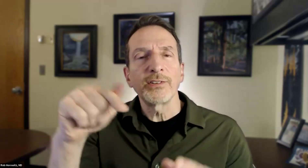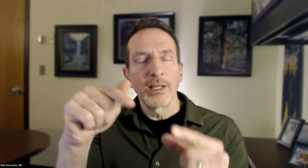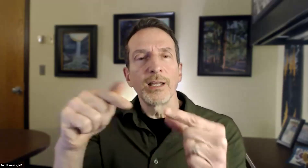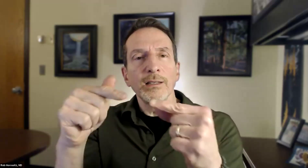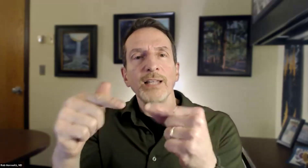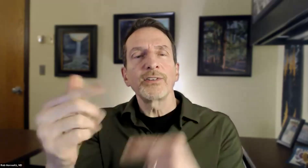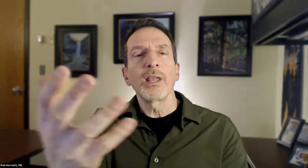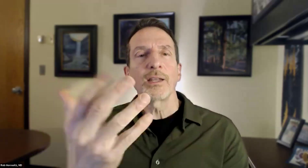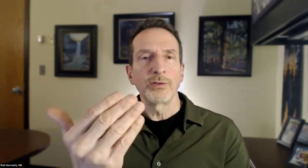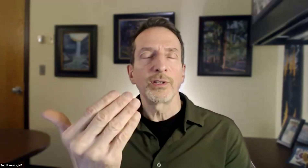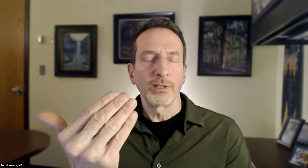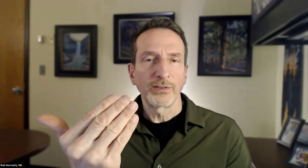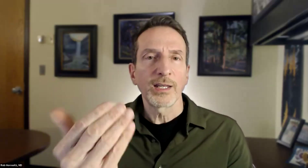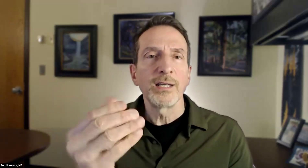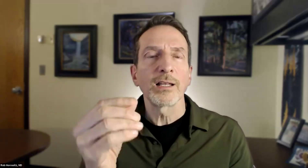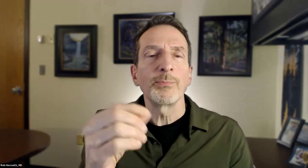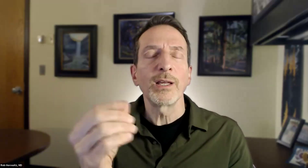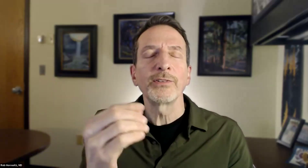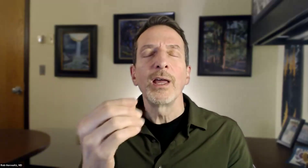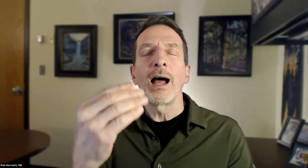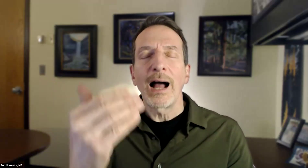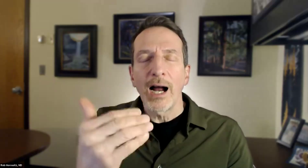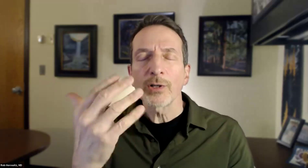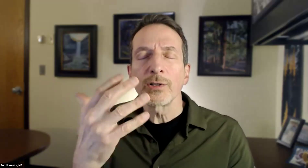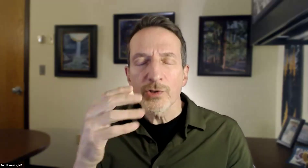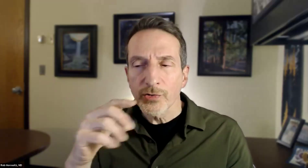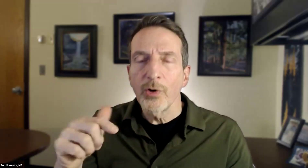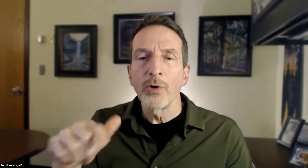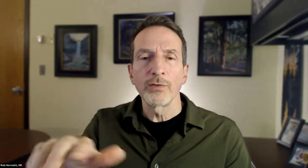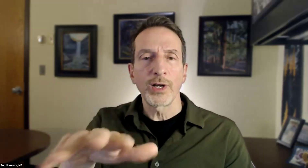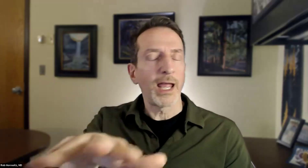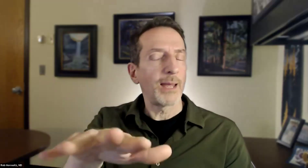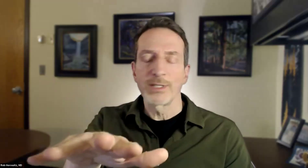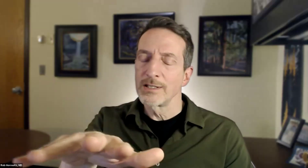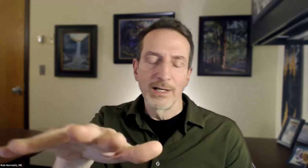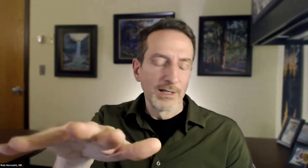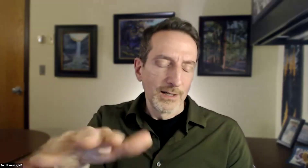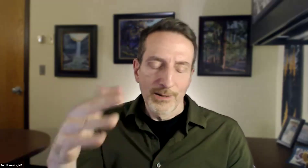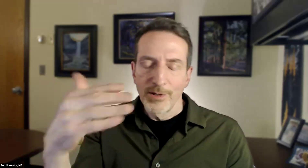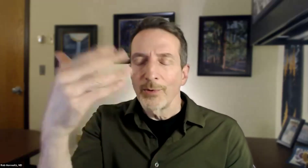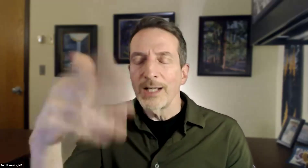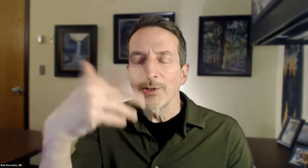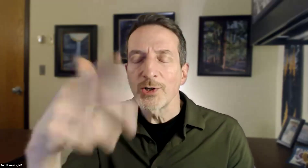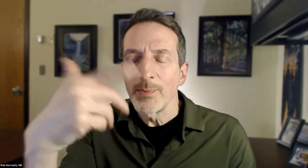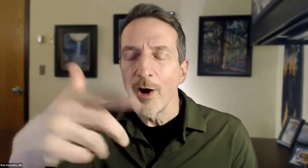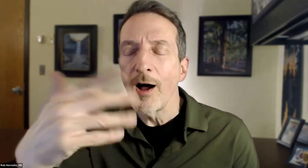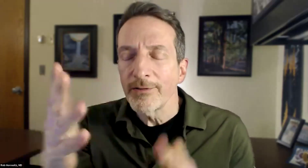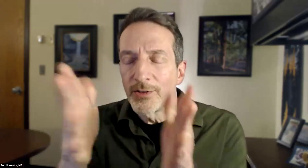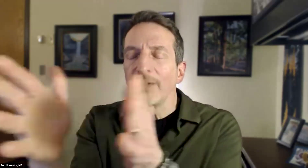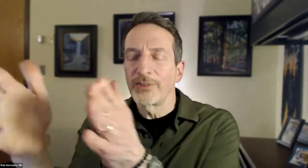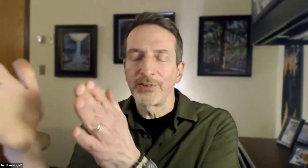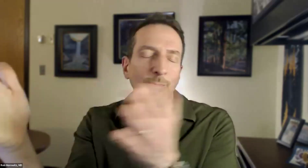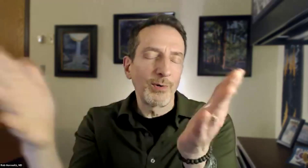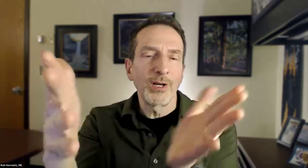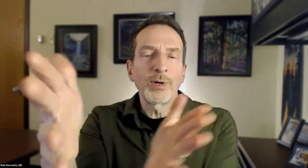saying, let's not do the psychedelic because our control of what happens, Rachel's heard me